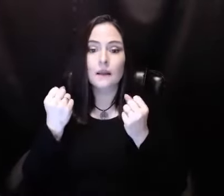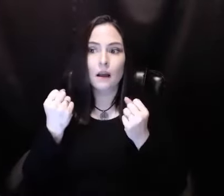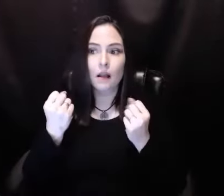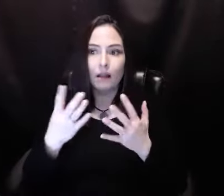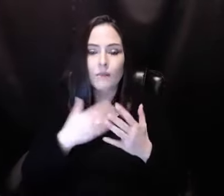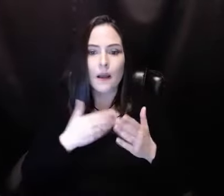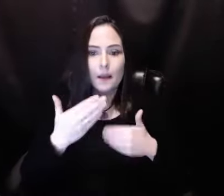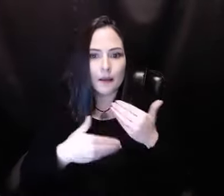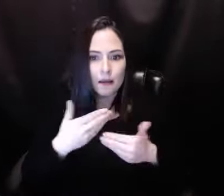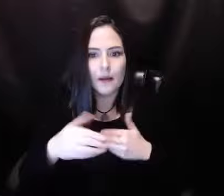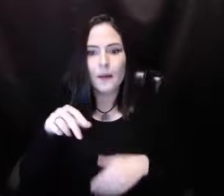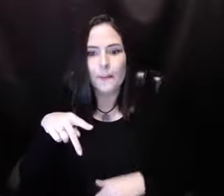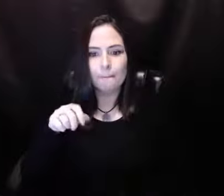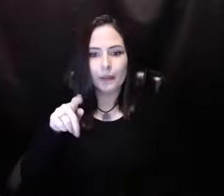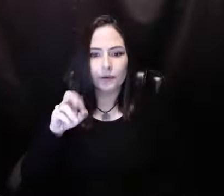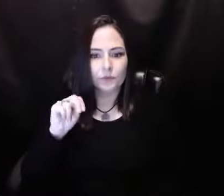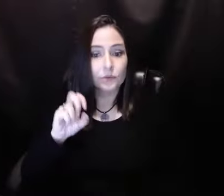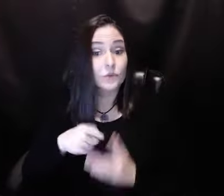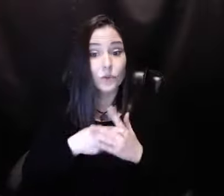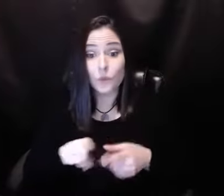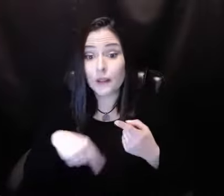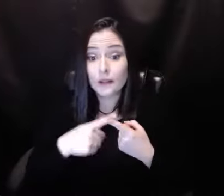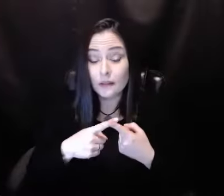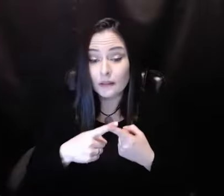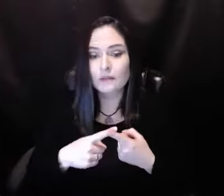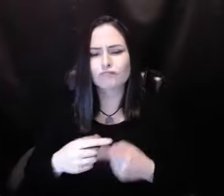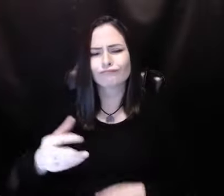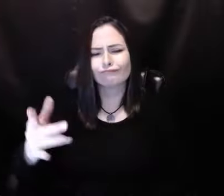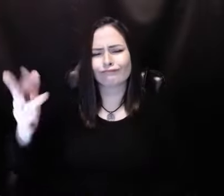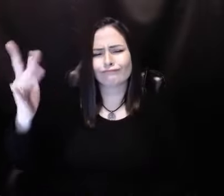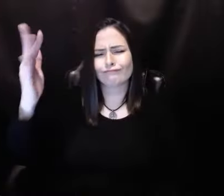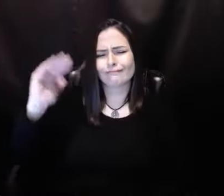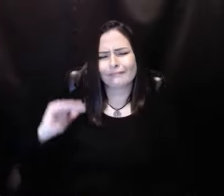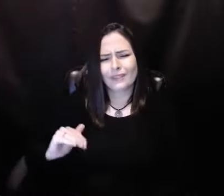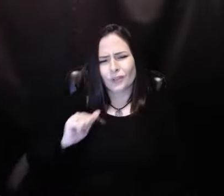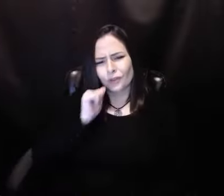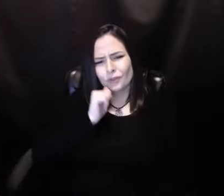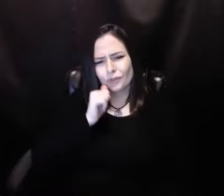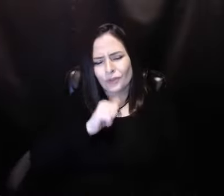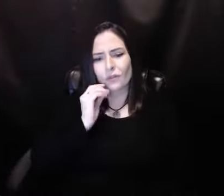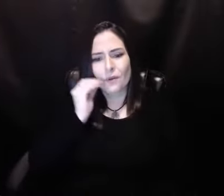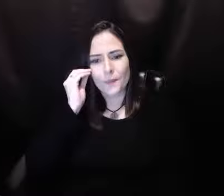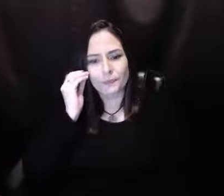I discovered that a lot of patterns of me started when I was a child. It started way back